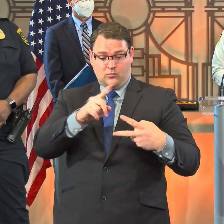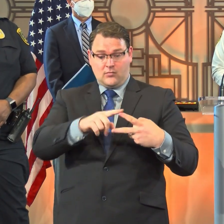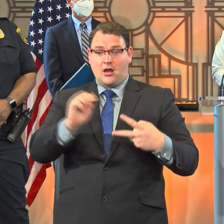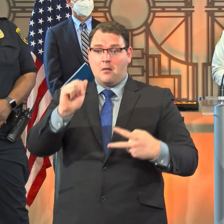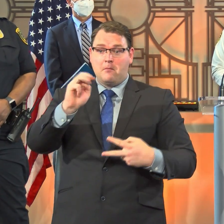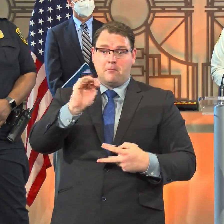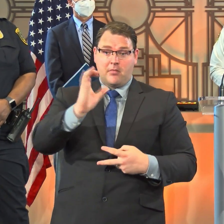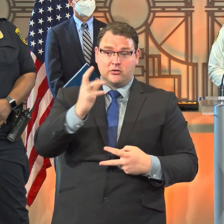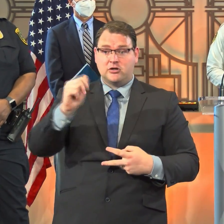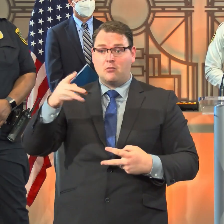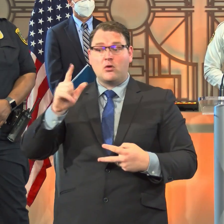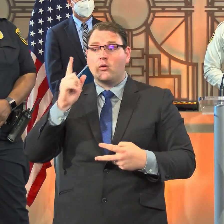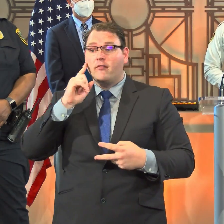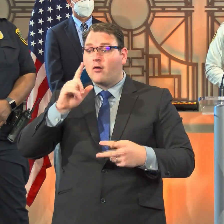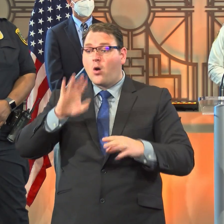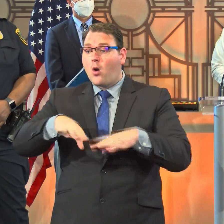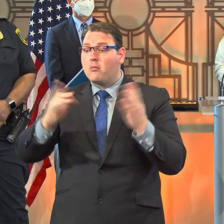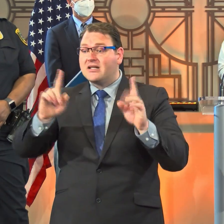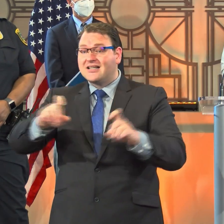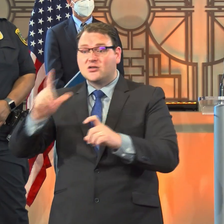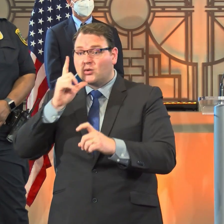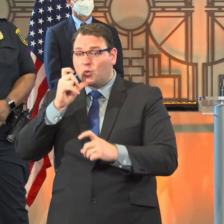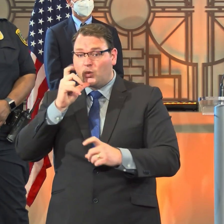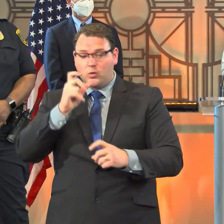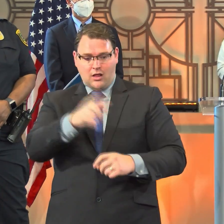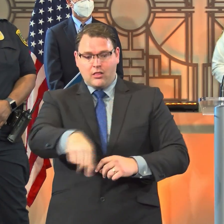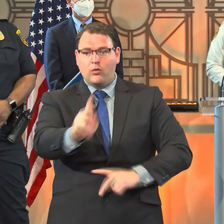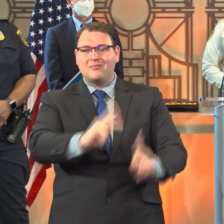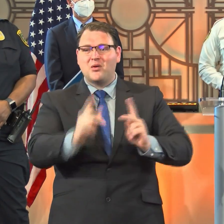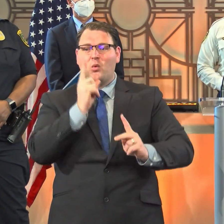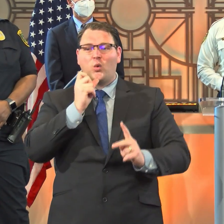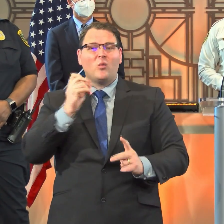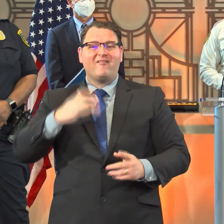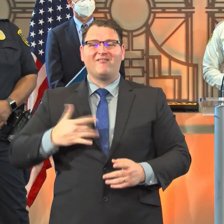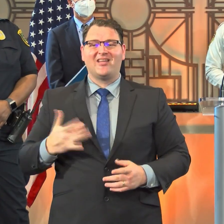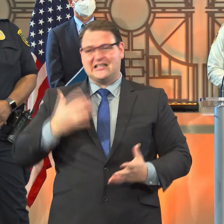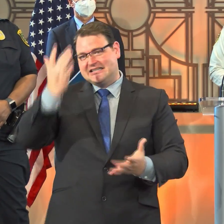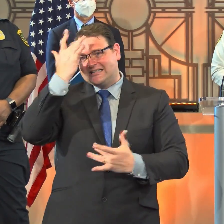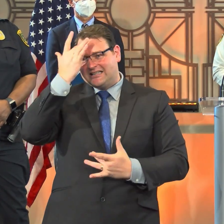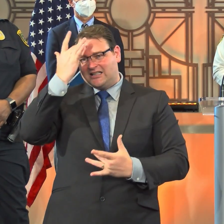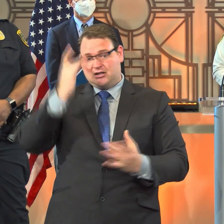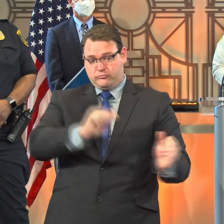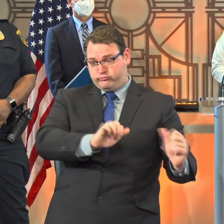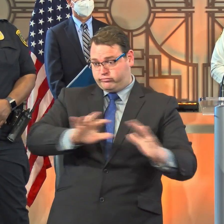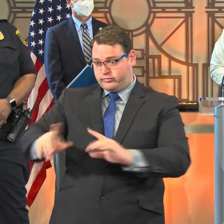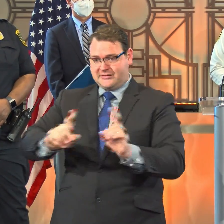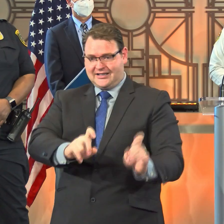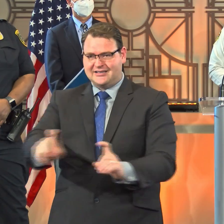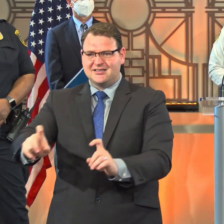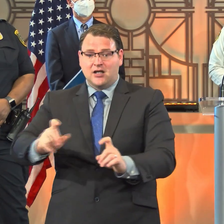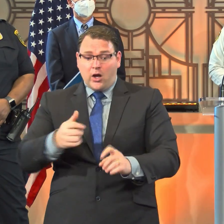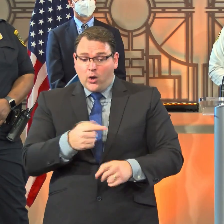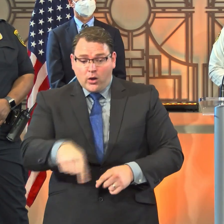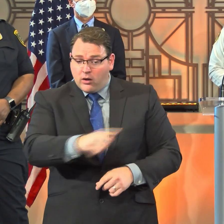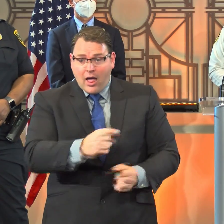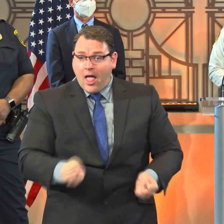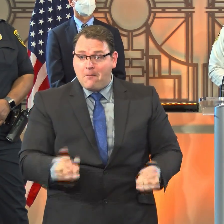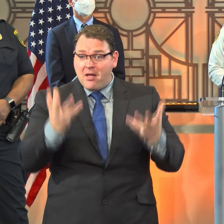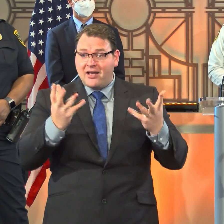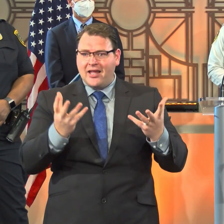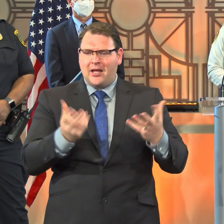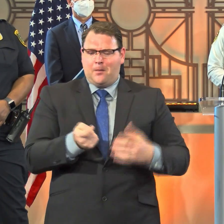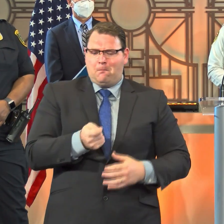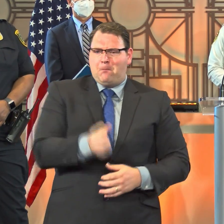which means that denominator was very small. And so when people tested positively, you had a very